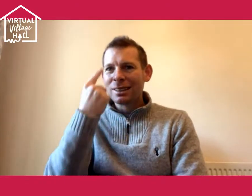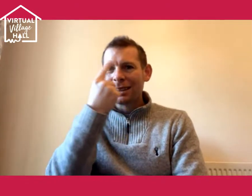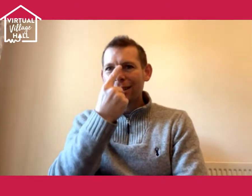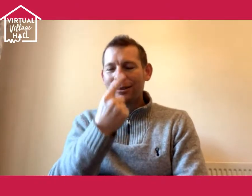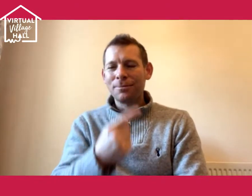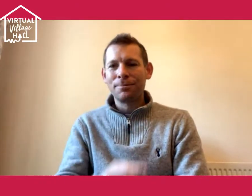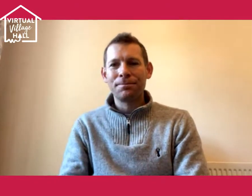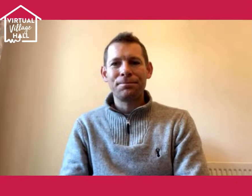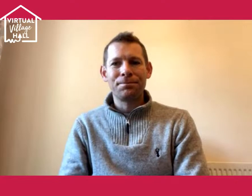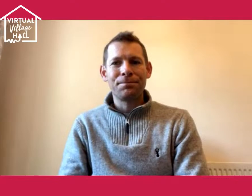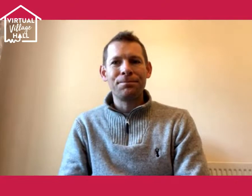pretty,